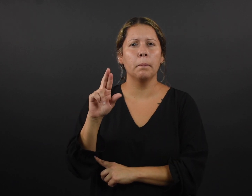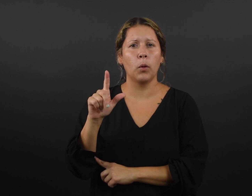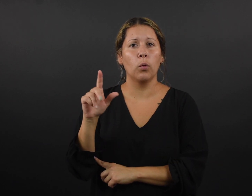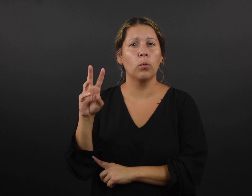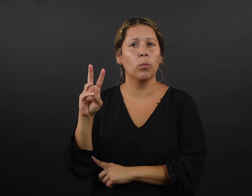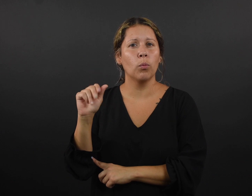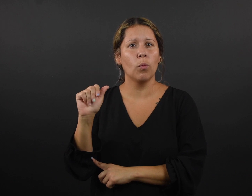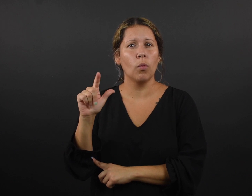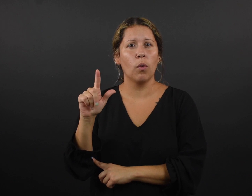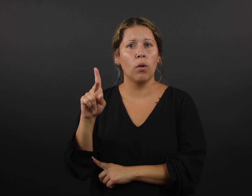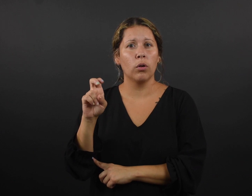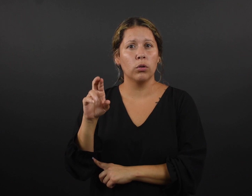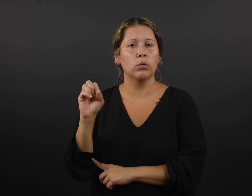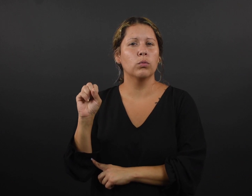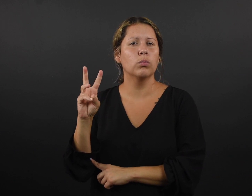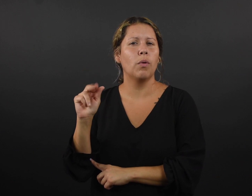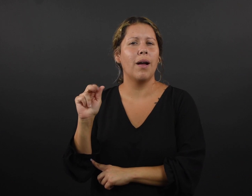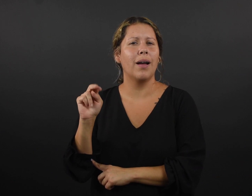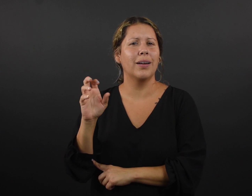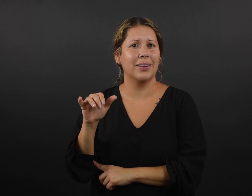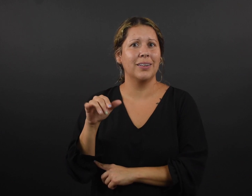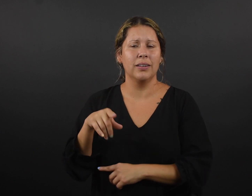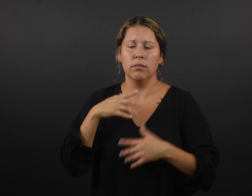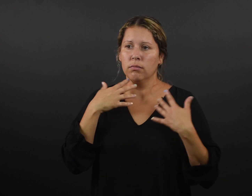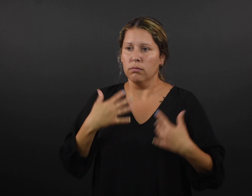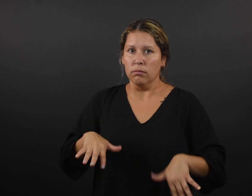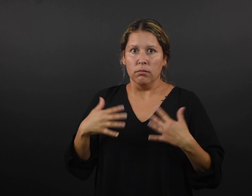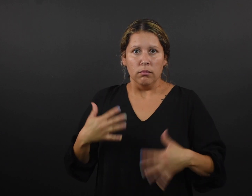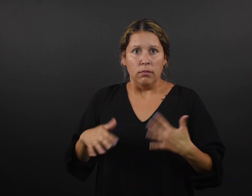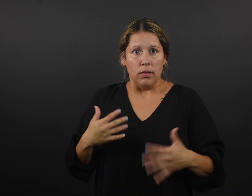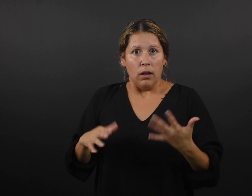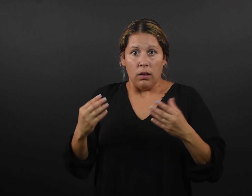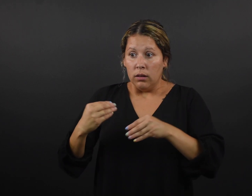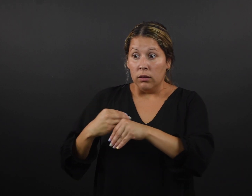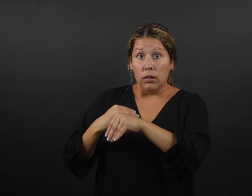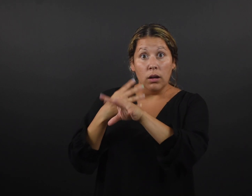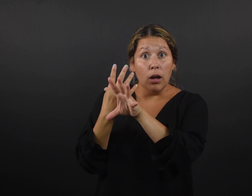allowing an increase in their research and outreach.